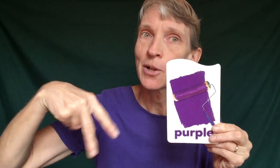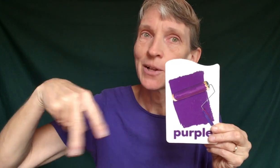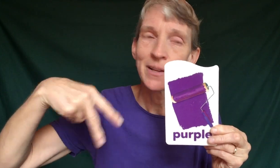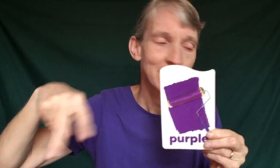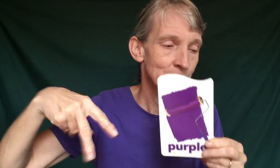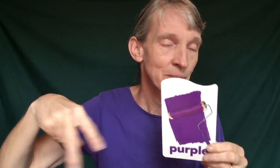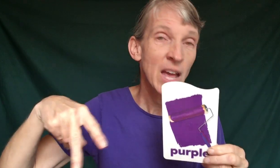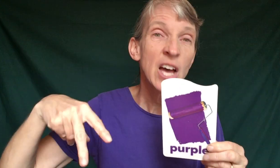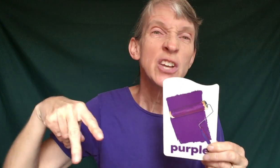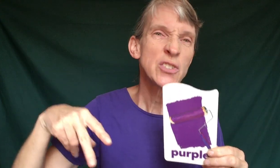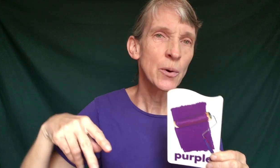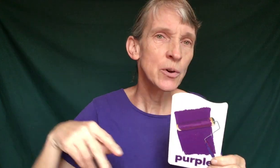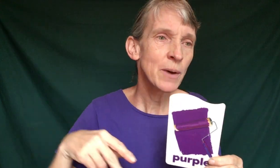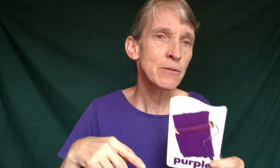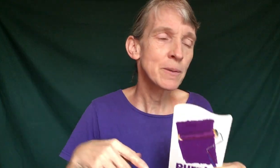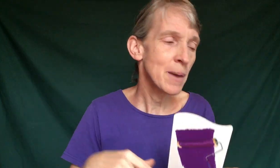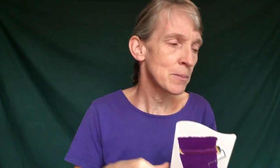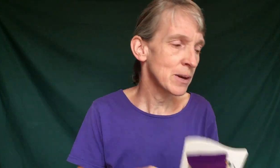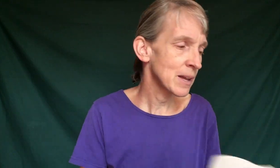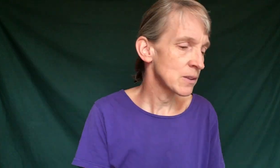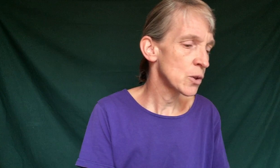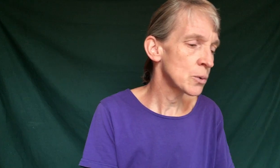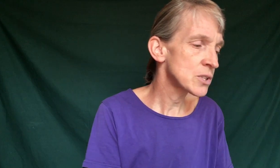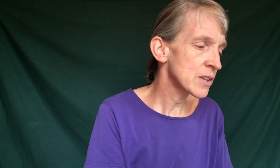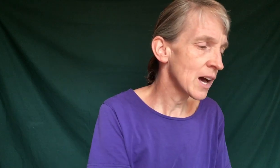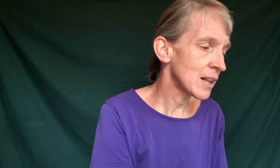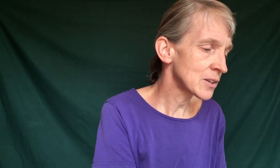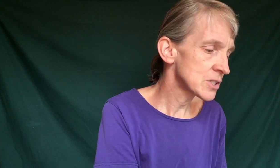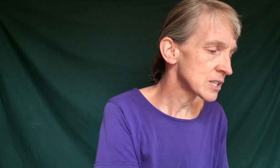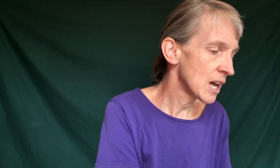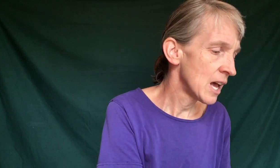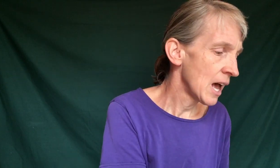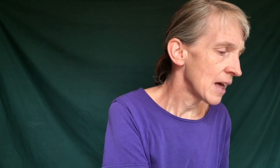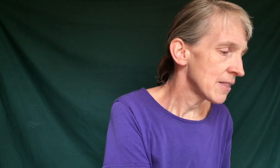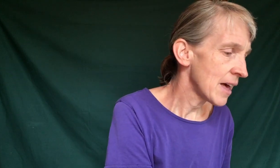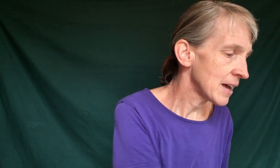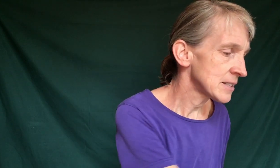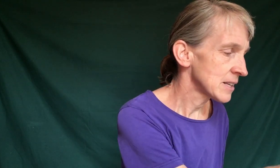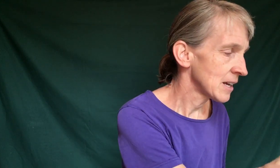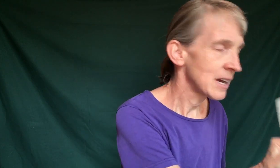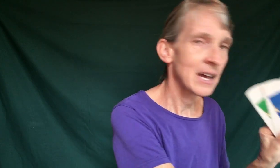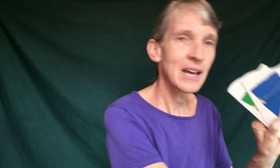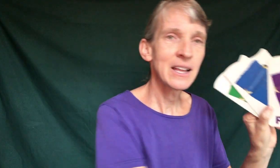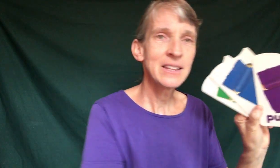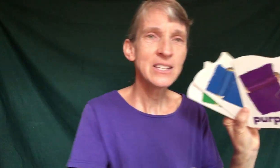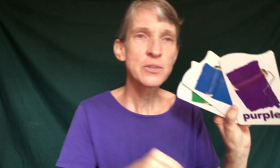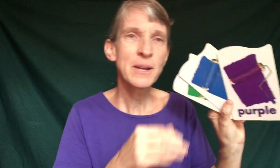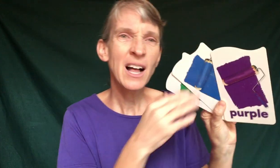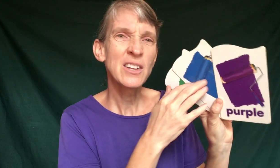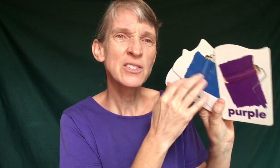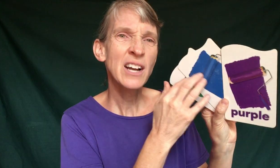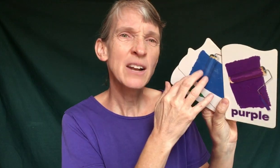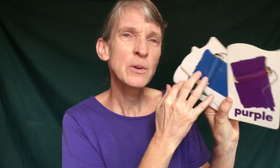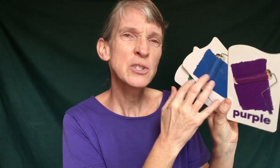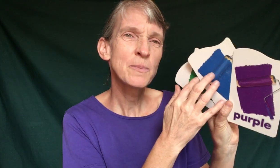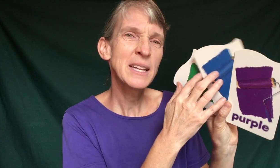purple. So a good way of remembering it, those are the colors that, these three colors are kind of ones you might